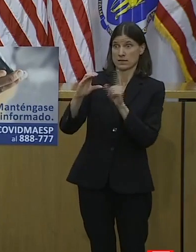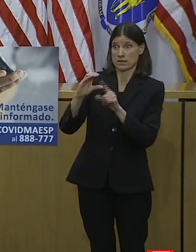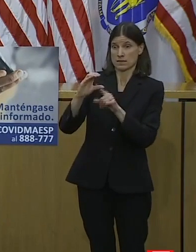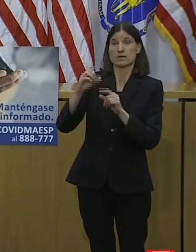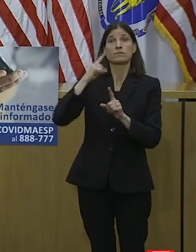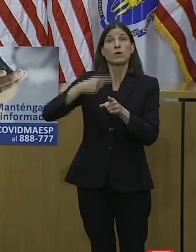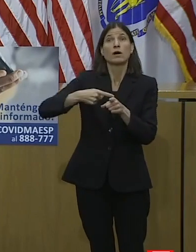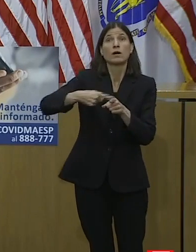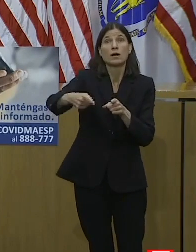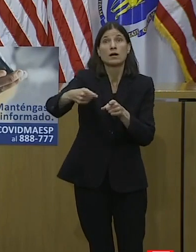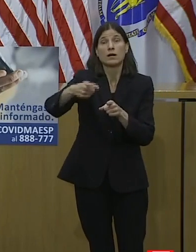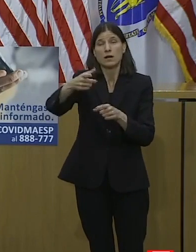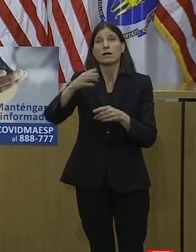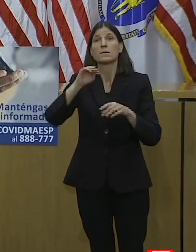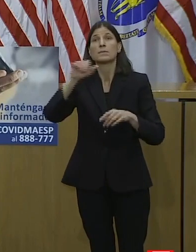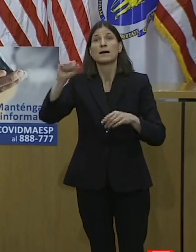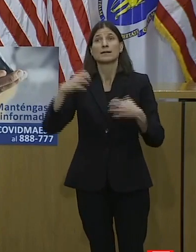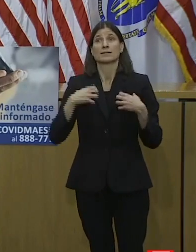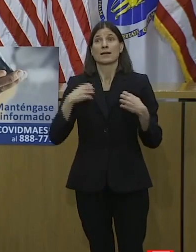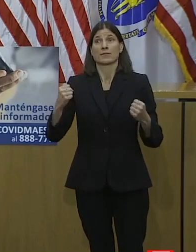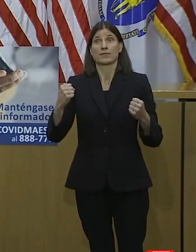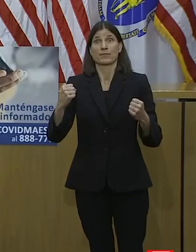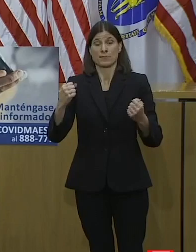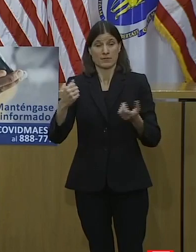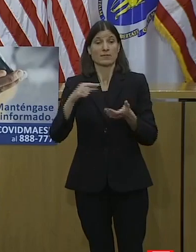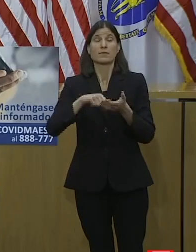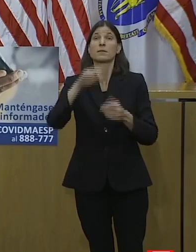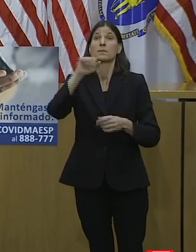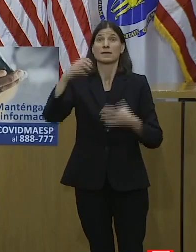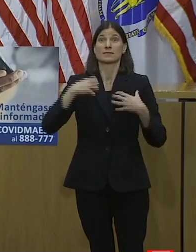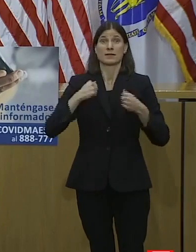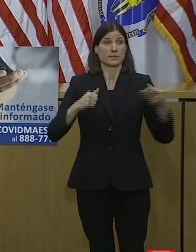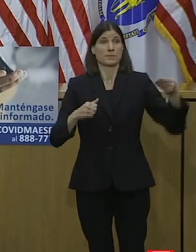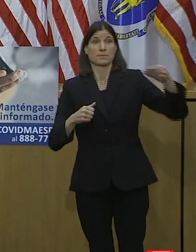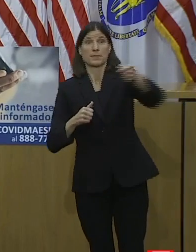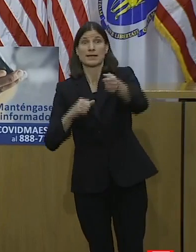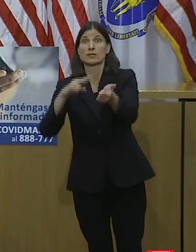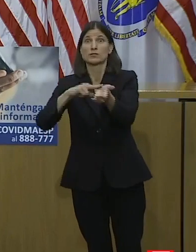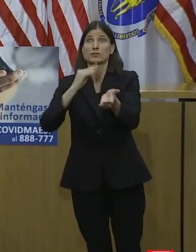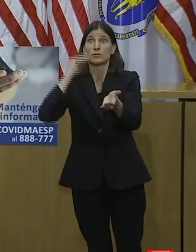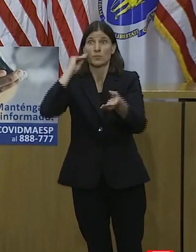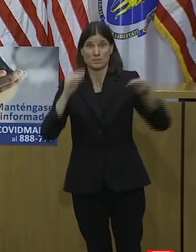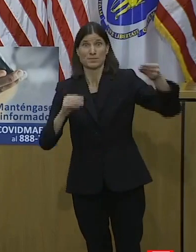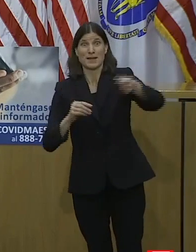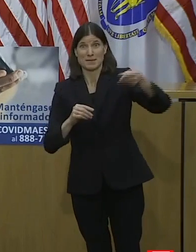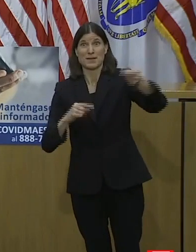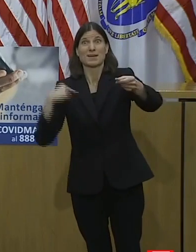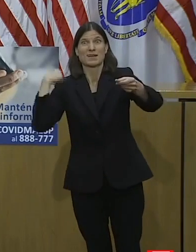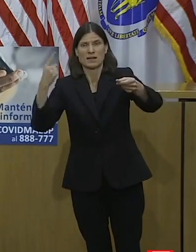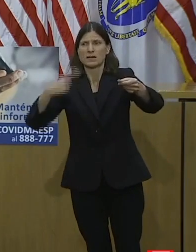facilities, effective April 1st, as part of that first out-of-the-box early stabilization package.